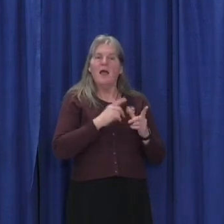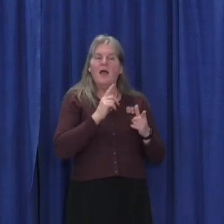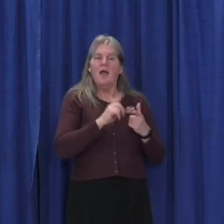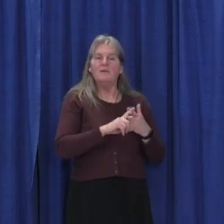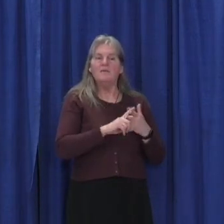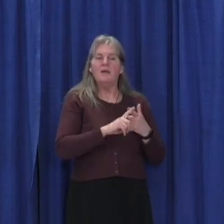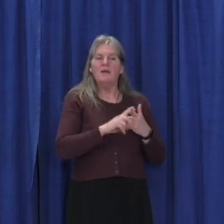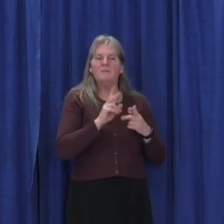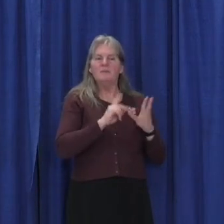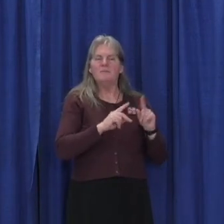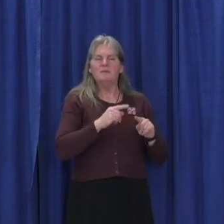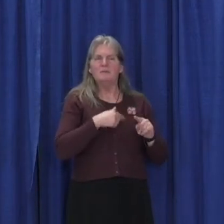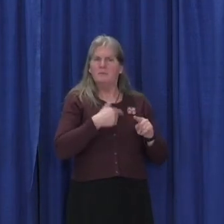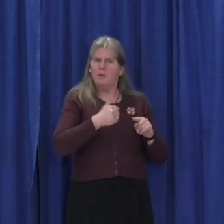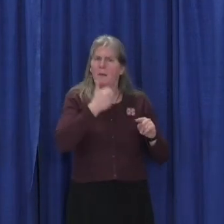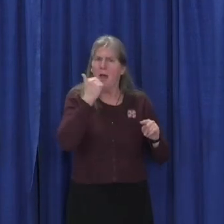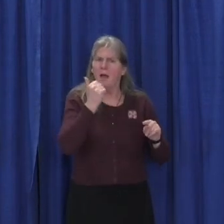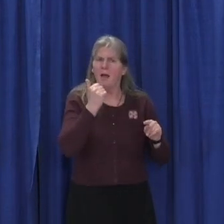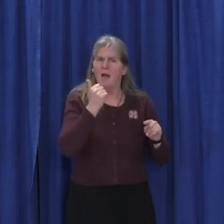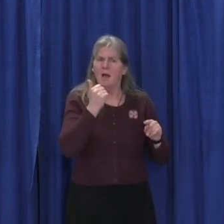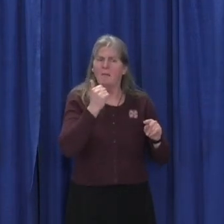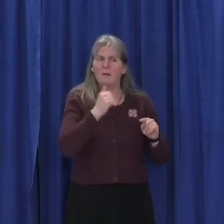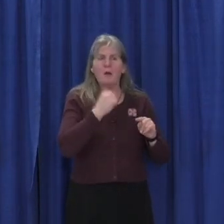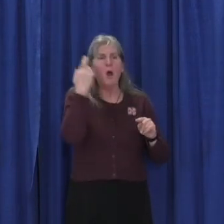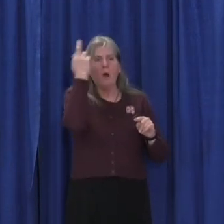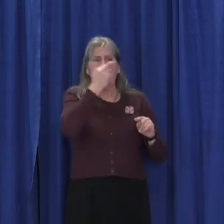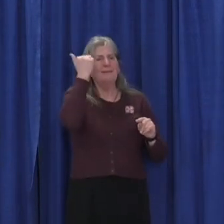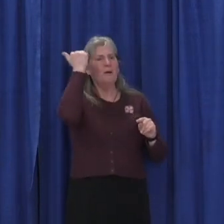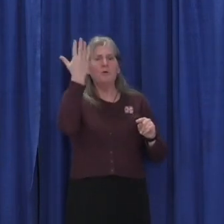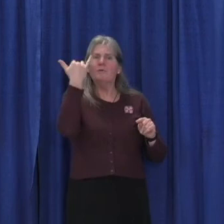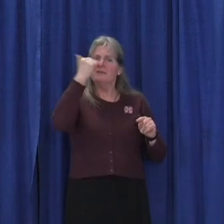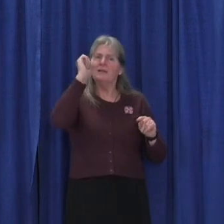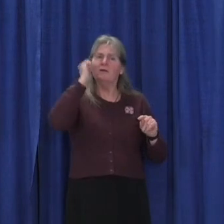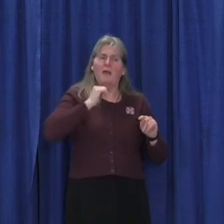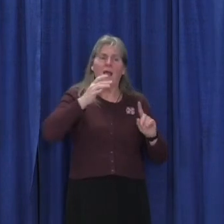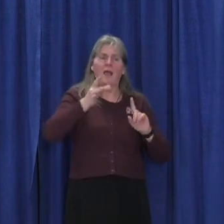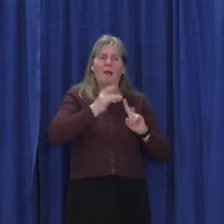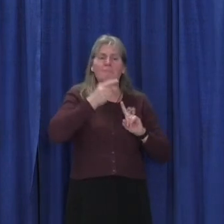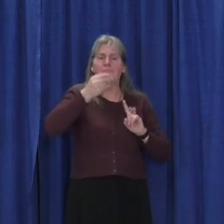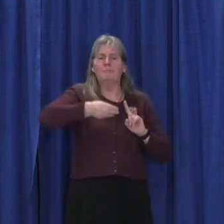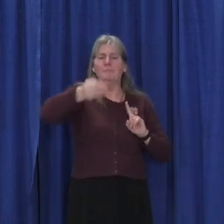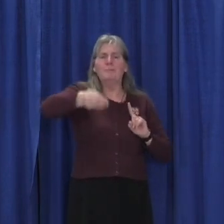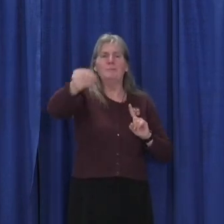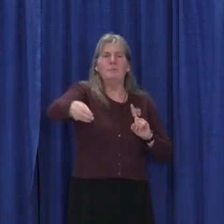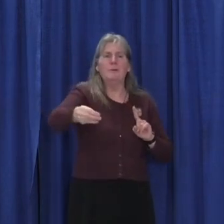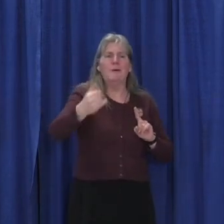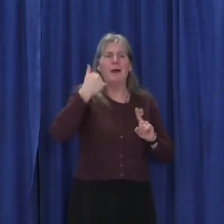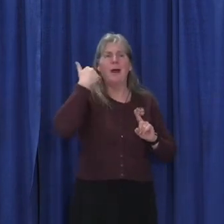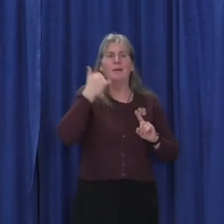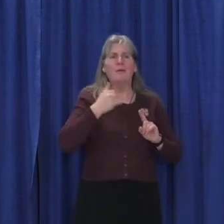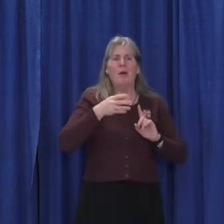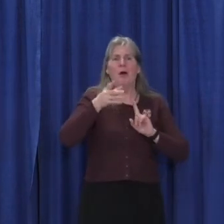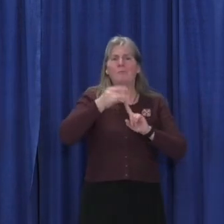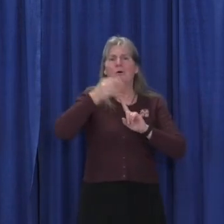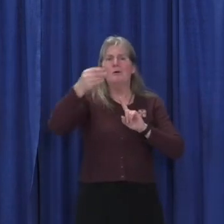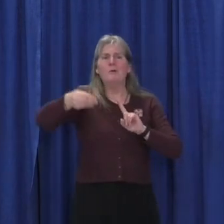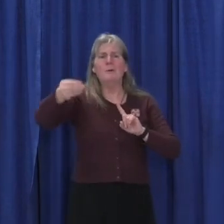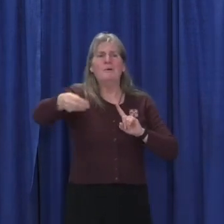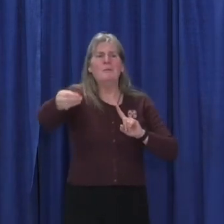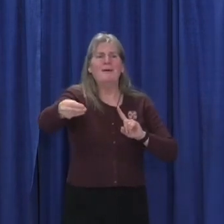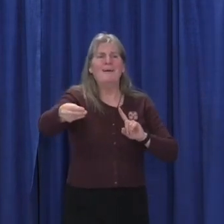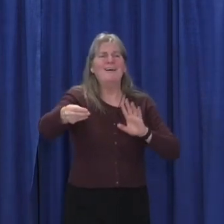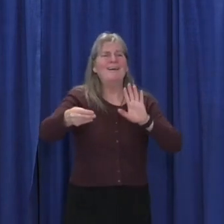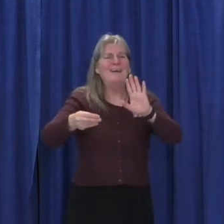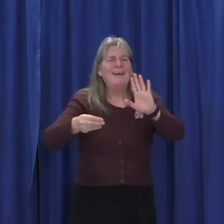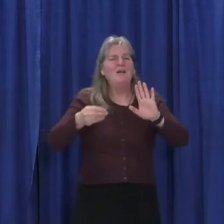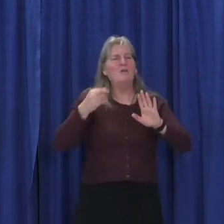is those people trying to do the best thing who don't realize they're infectious and go back about their activities and expose other people. So this